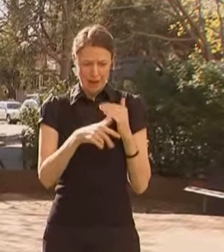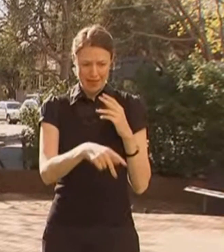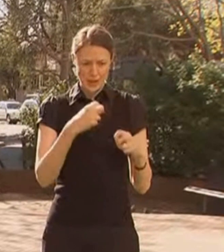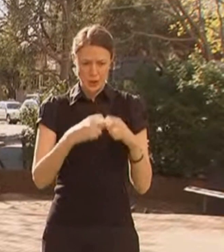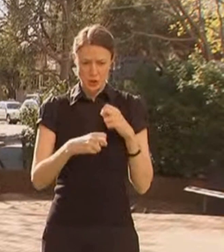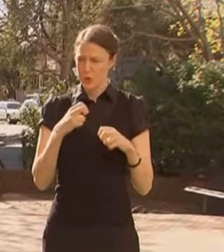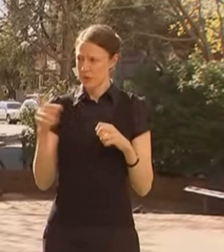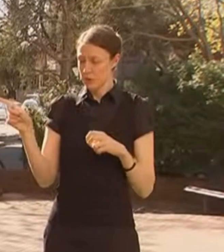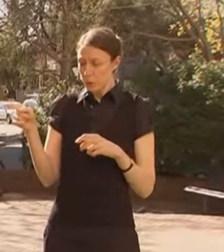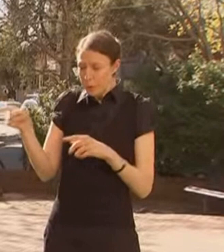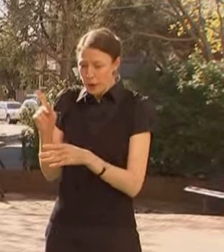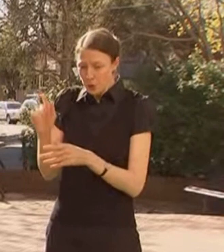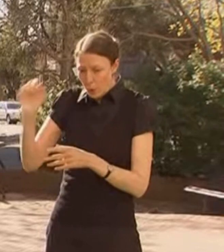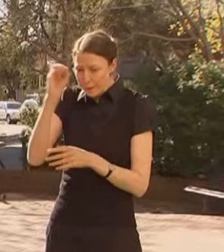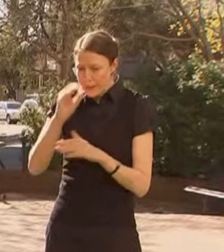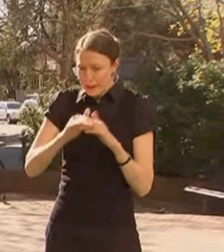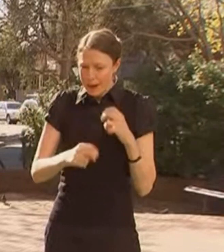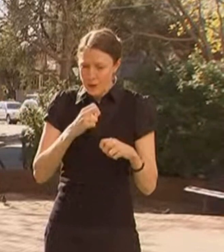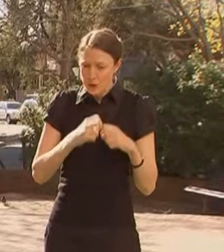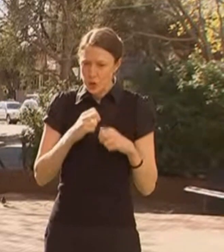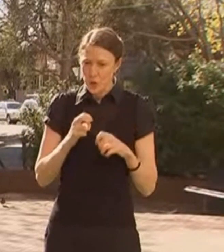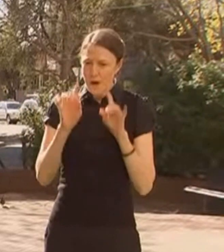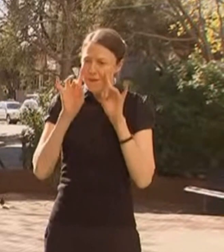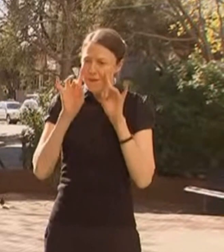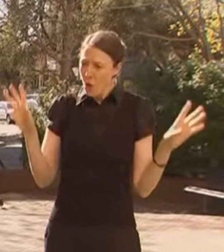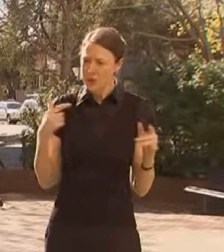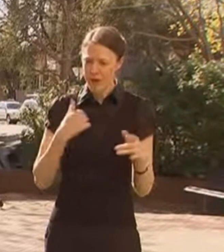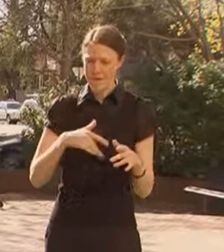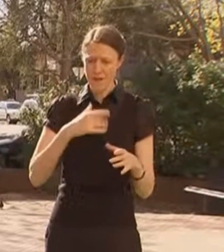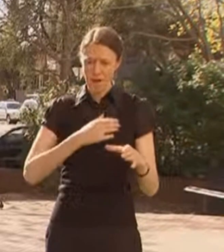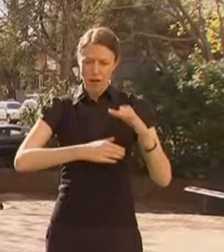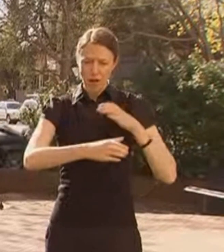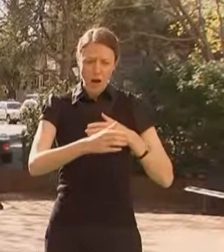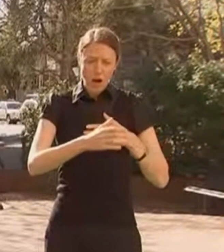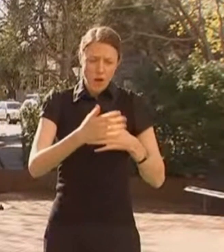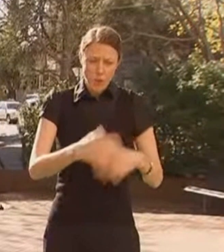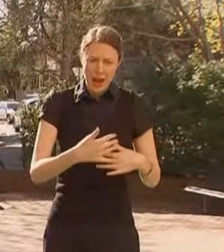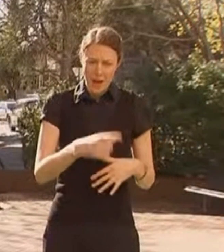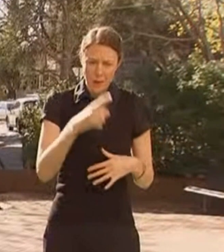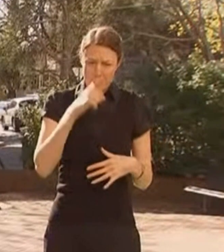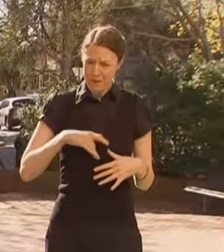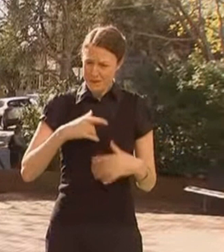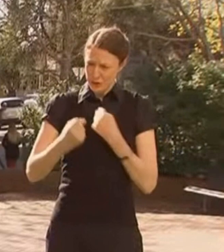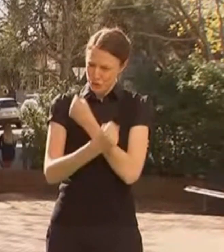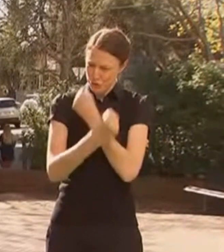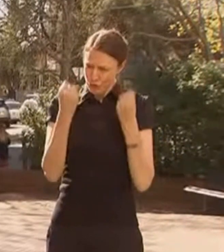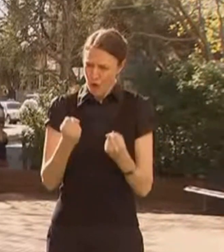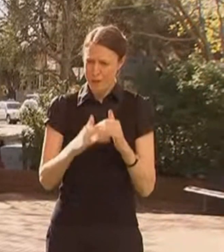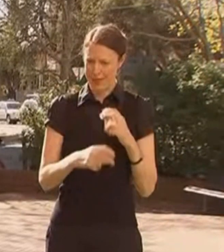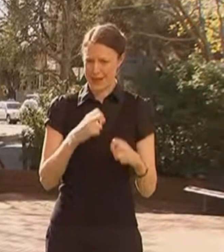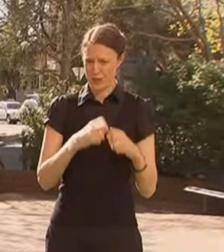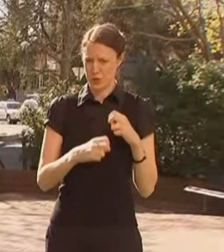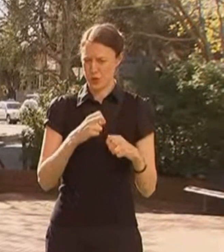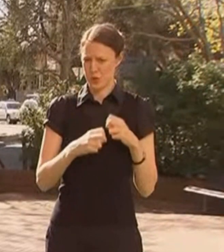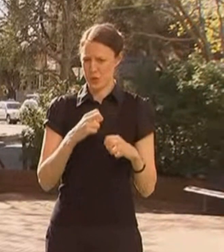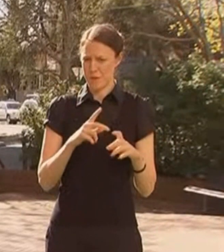then that's up to the police whether they accepted that. But clearly this is not happening. And I have empathy for people who feel strongly about the